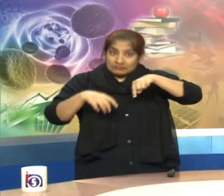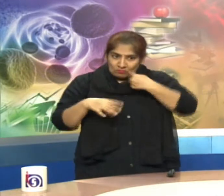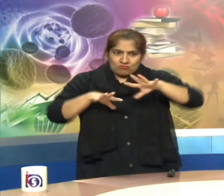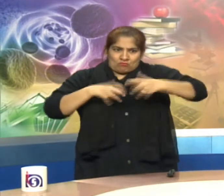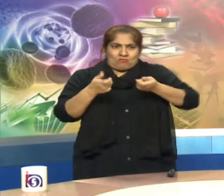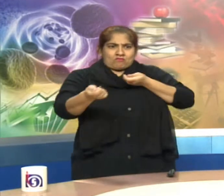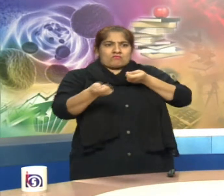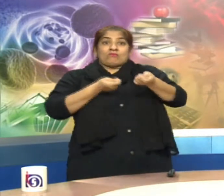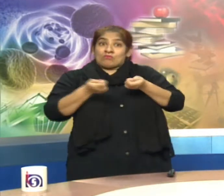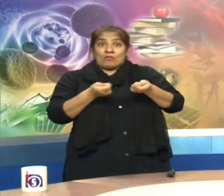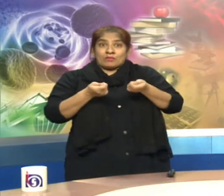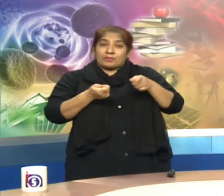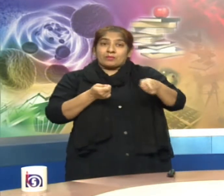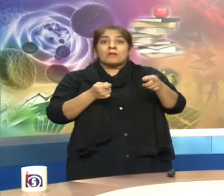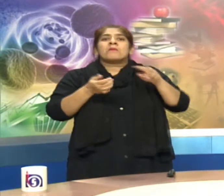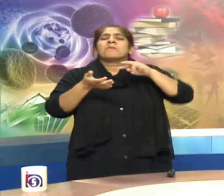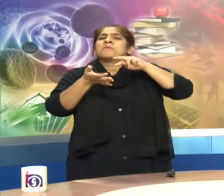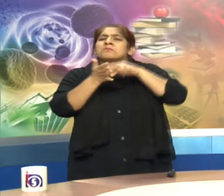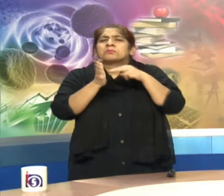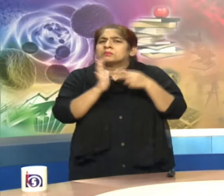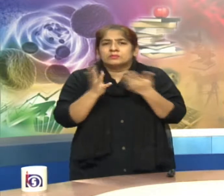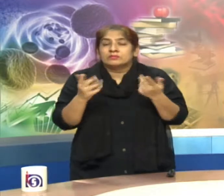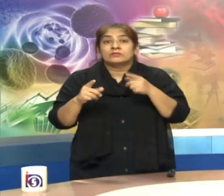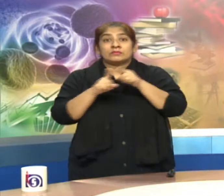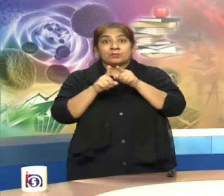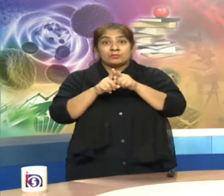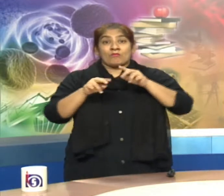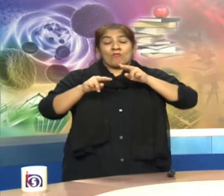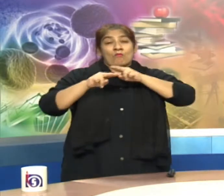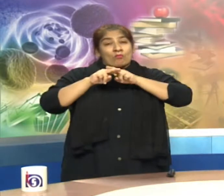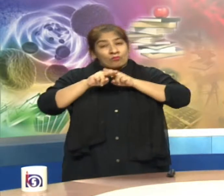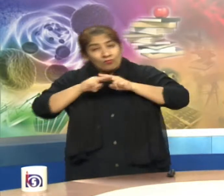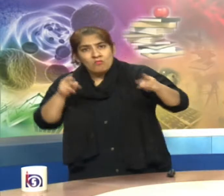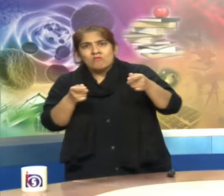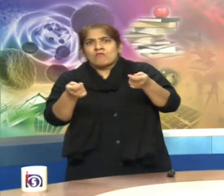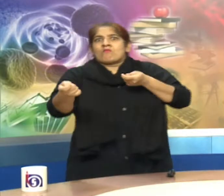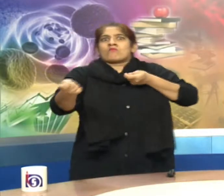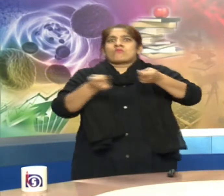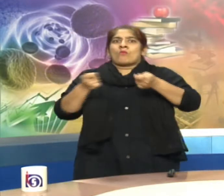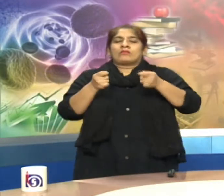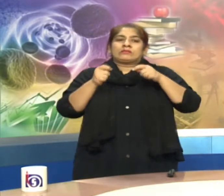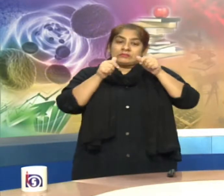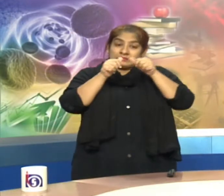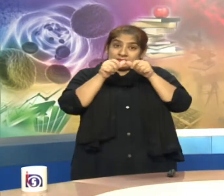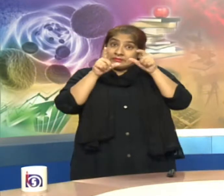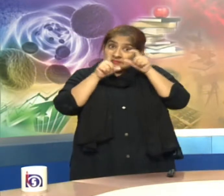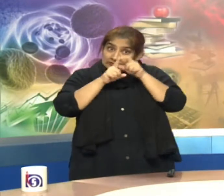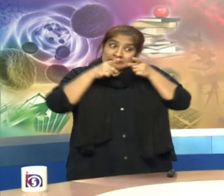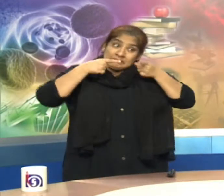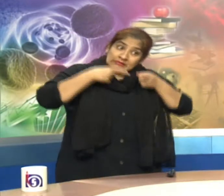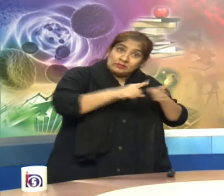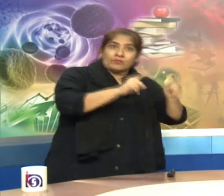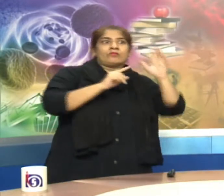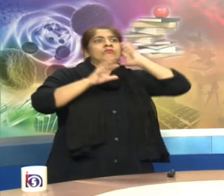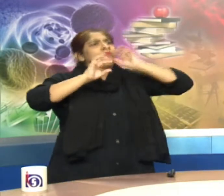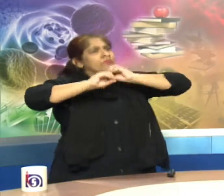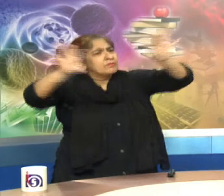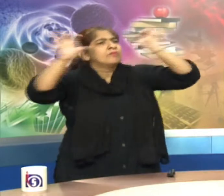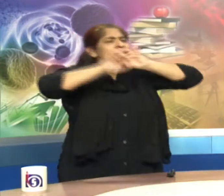have difference. We can understand the difference between advertising and publicity. If it is under the